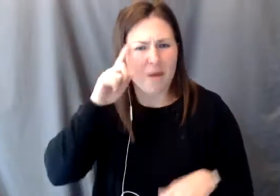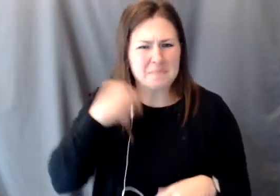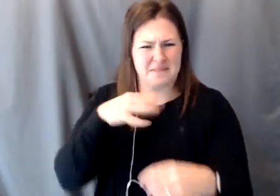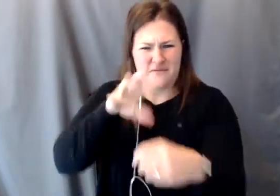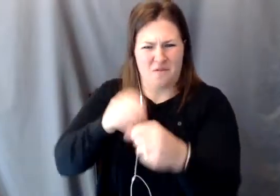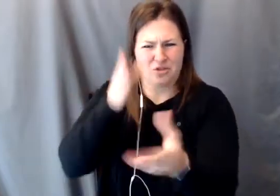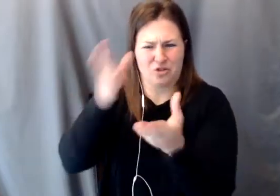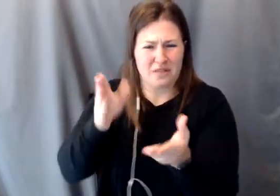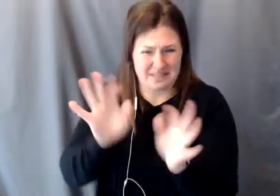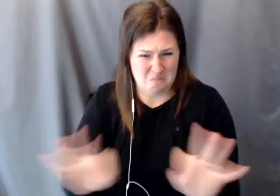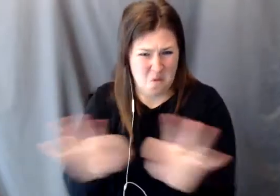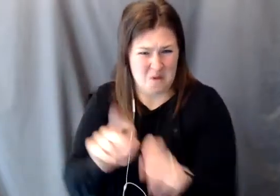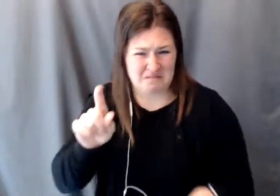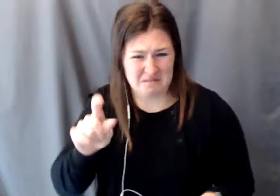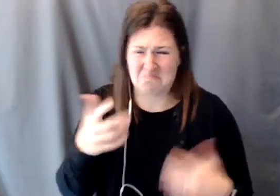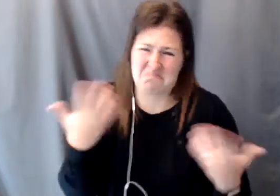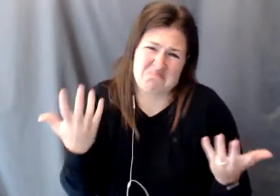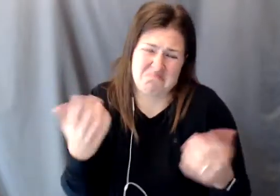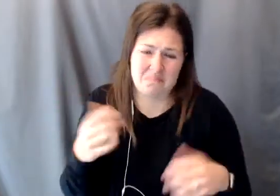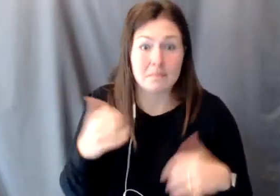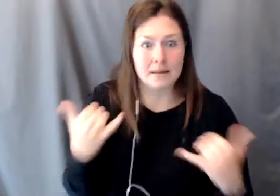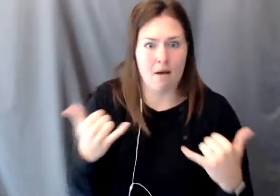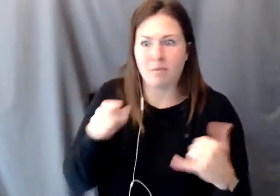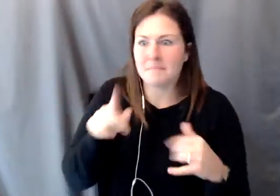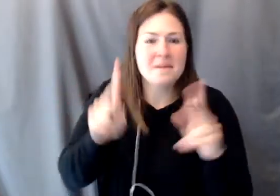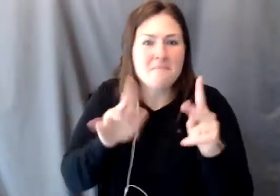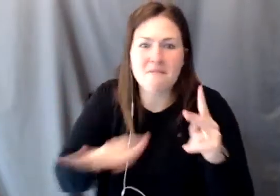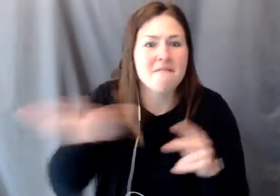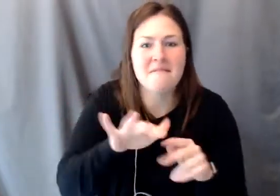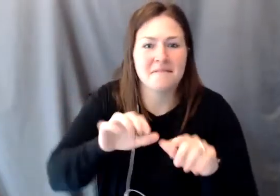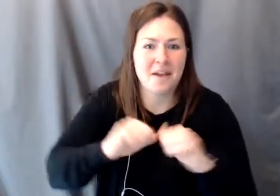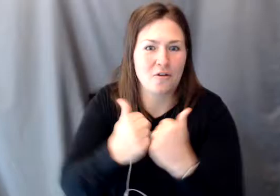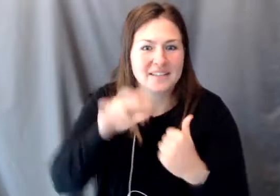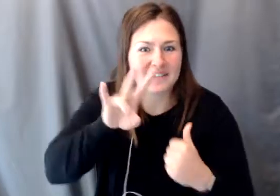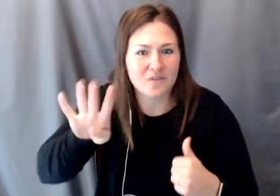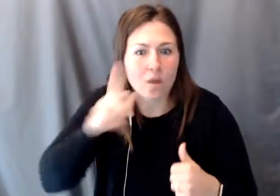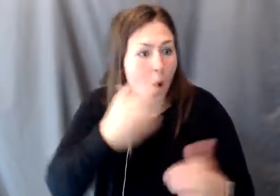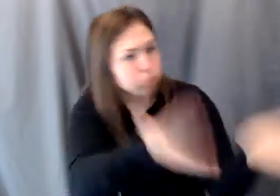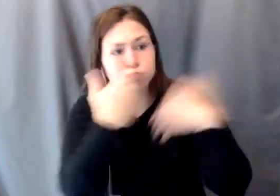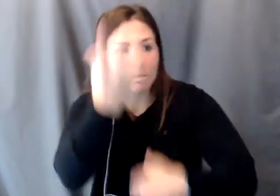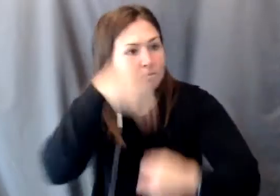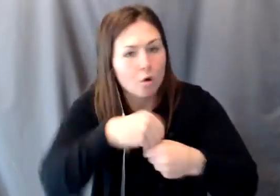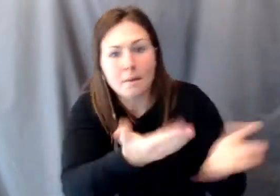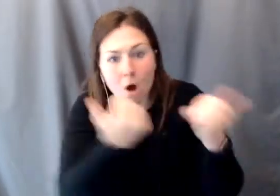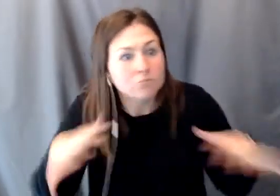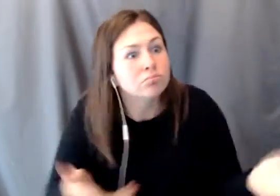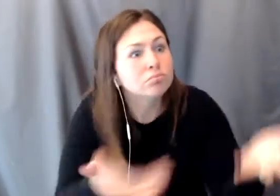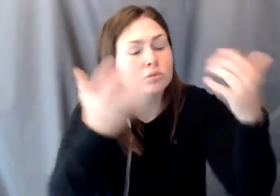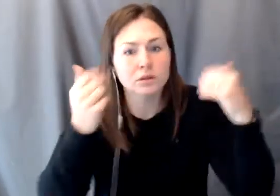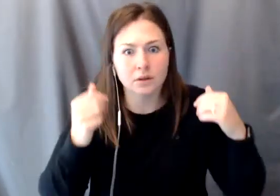Area 74 just, you know, they just scooped me up, and they just got me in the middle of this, you know,